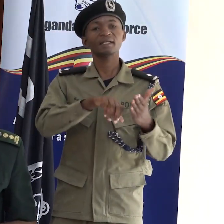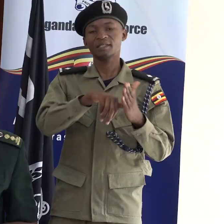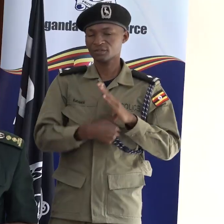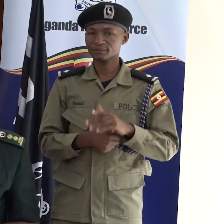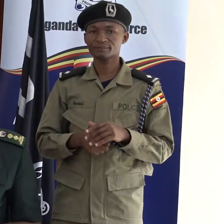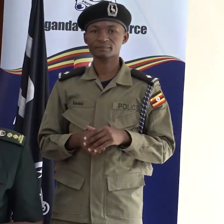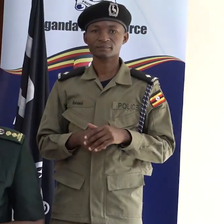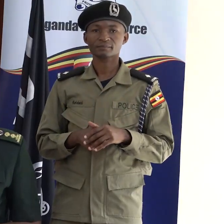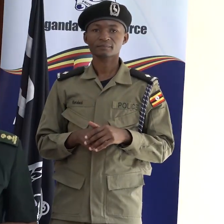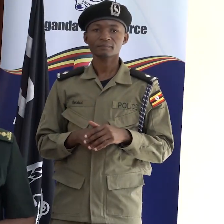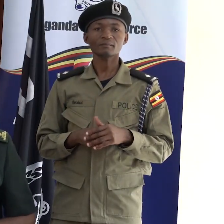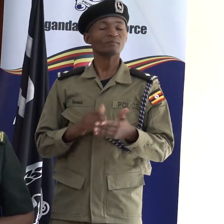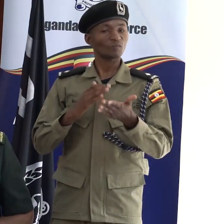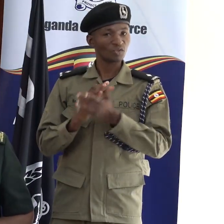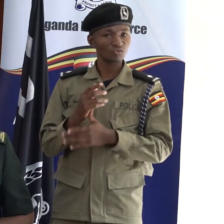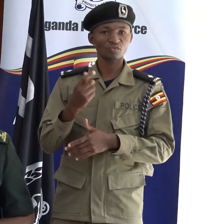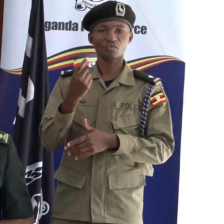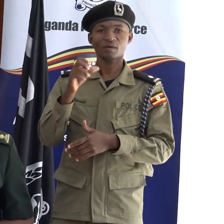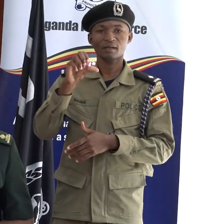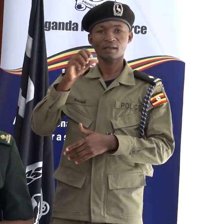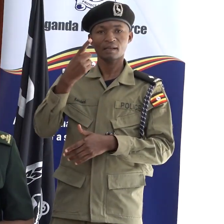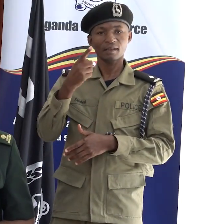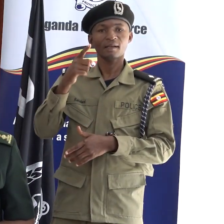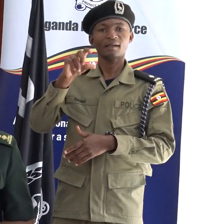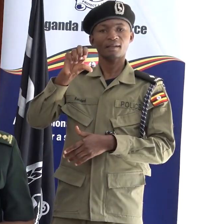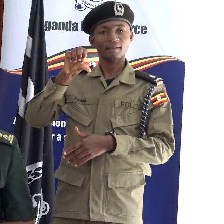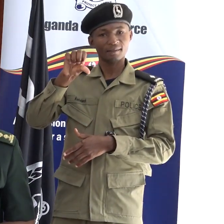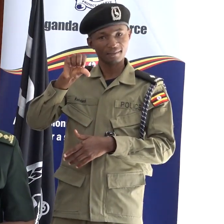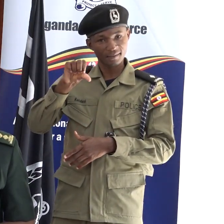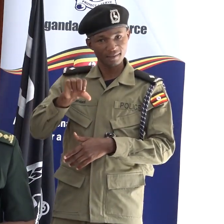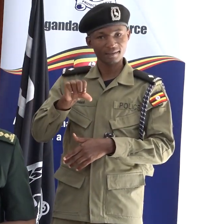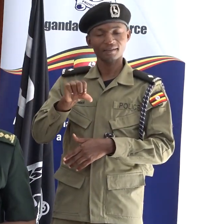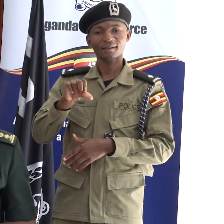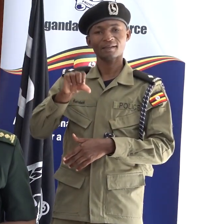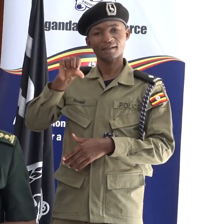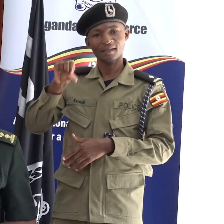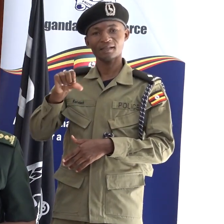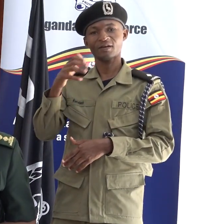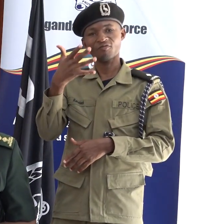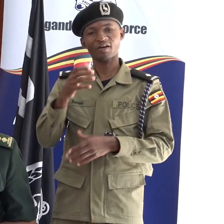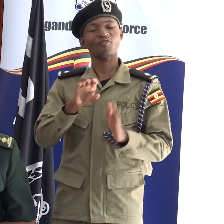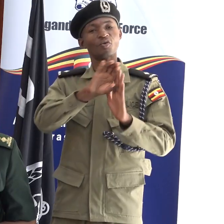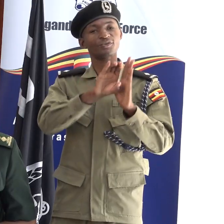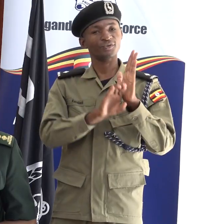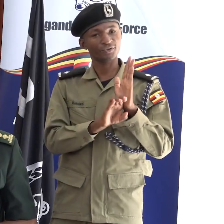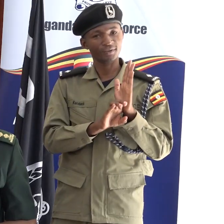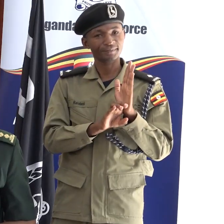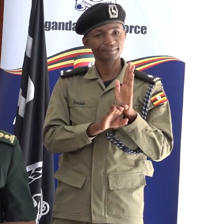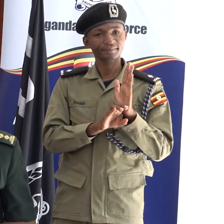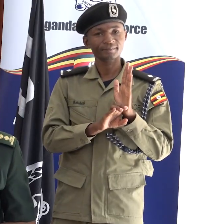While the 1995 Constitution, listen, while the 1995 Constitution